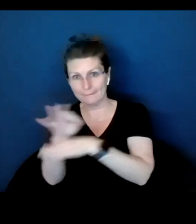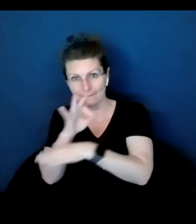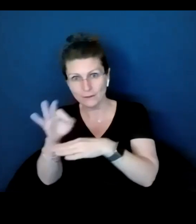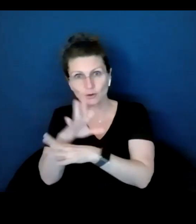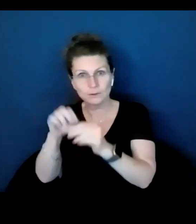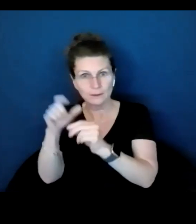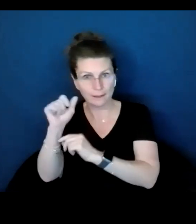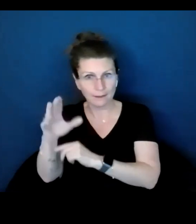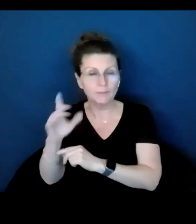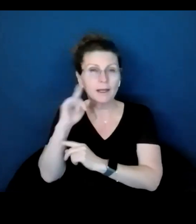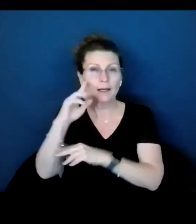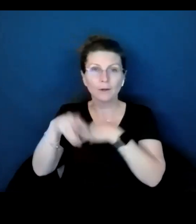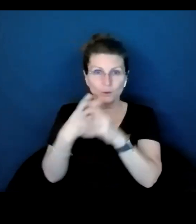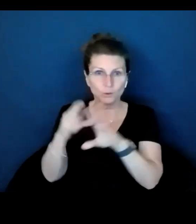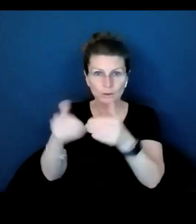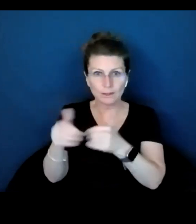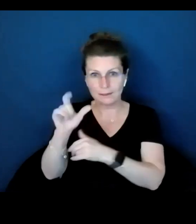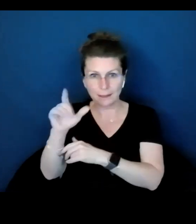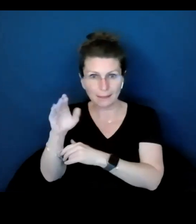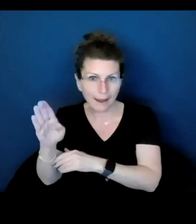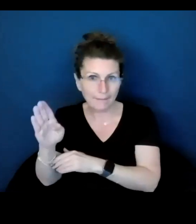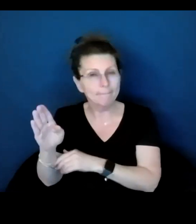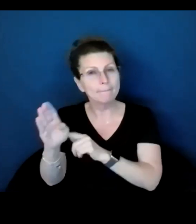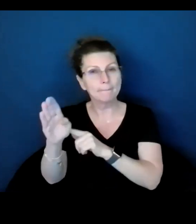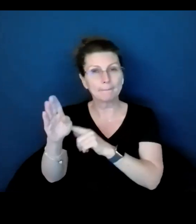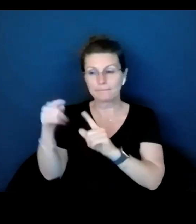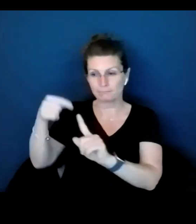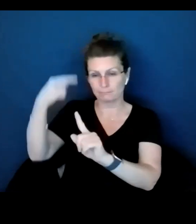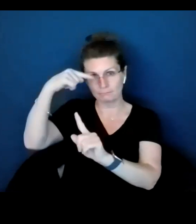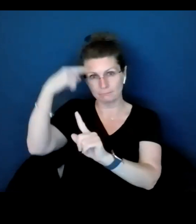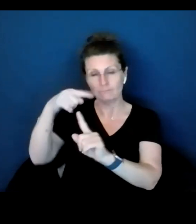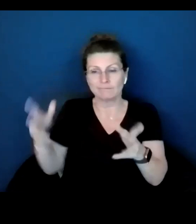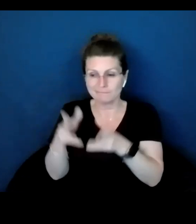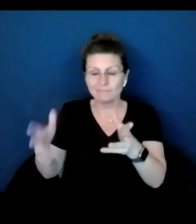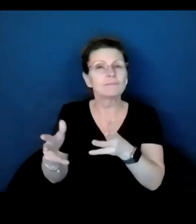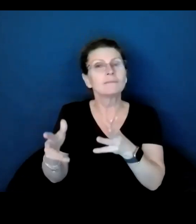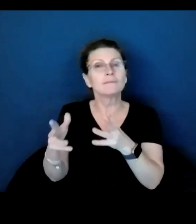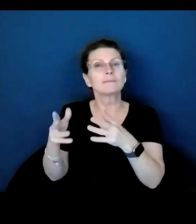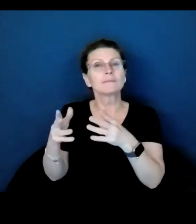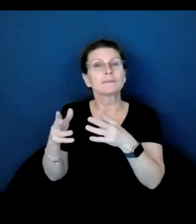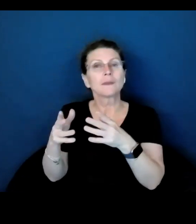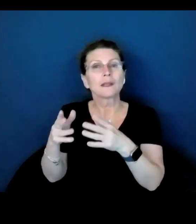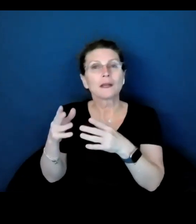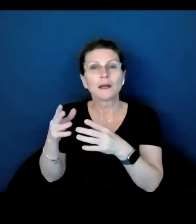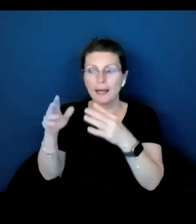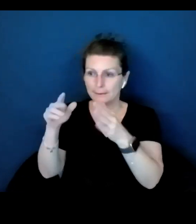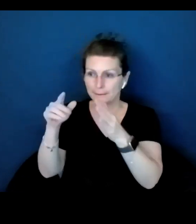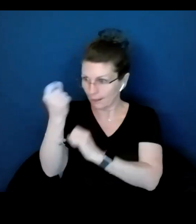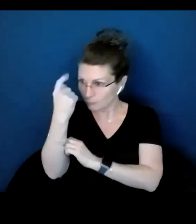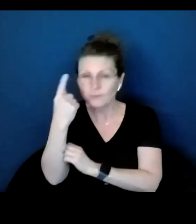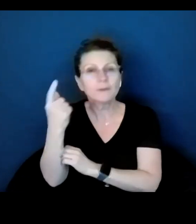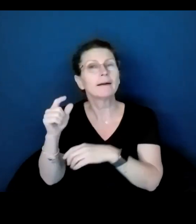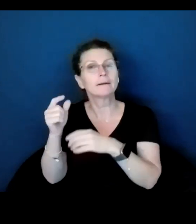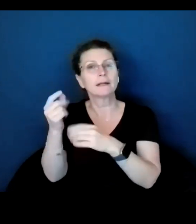world-class behavioral lab intended to foster innovative research into consumption, consumer behavior, and